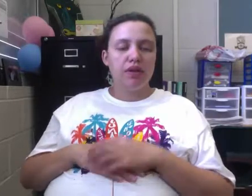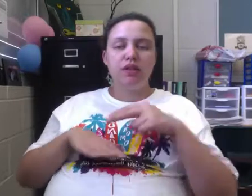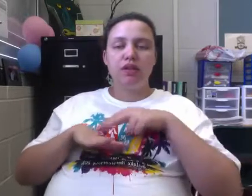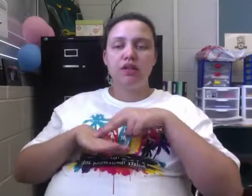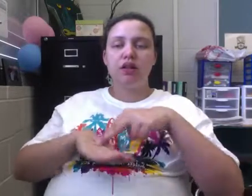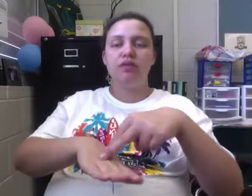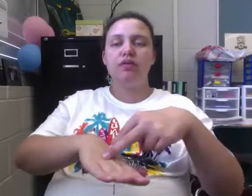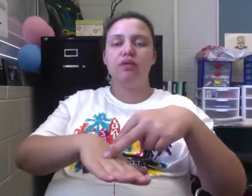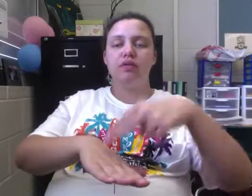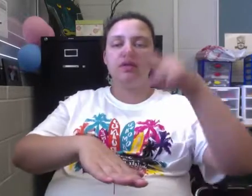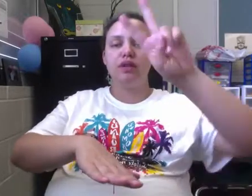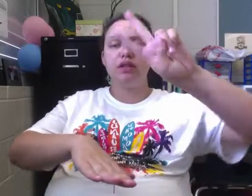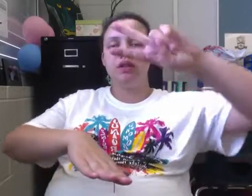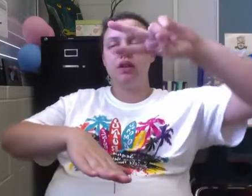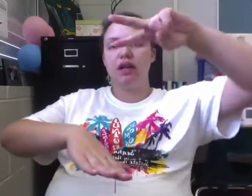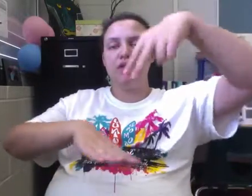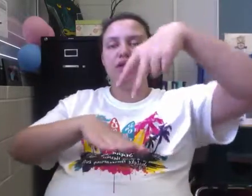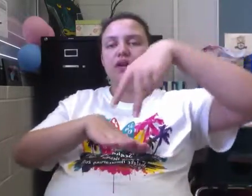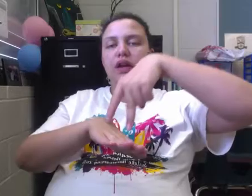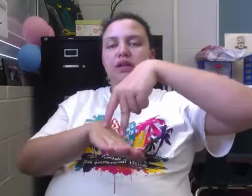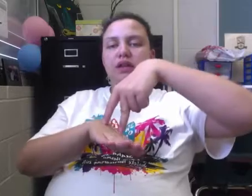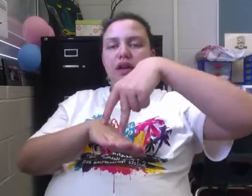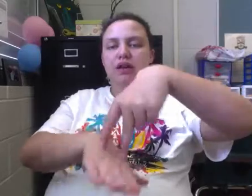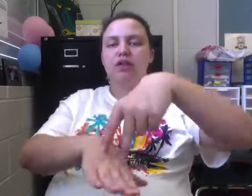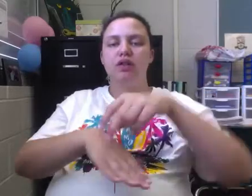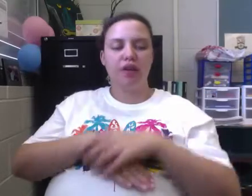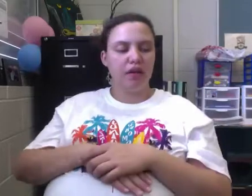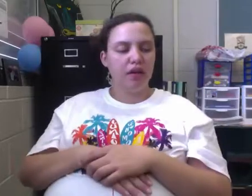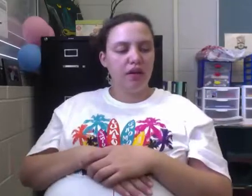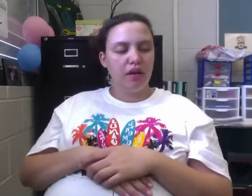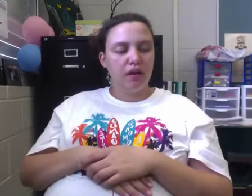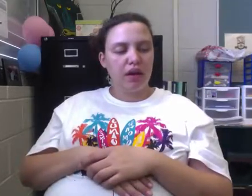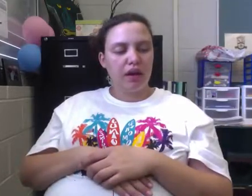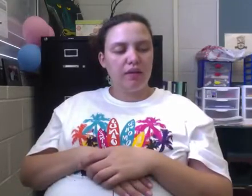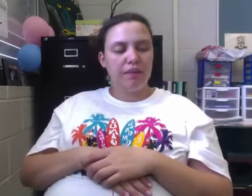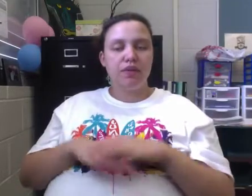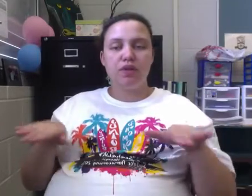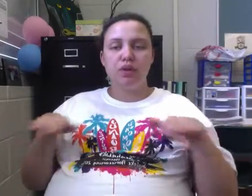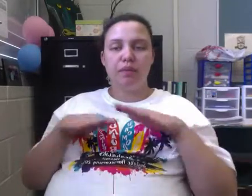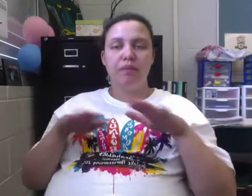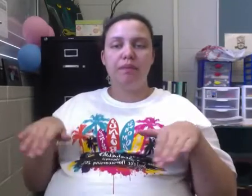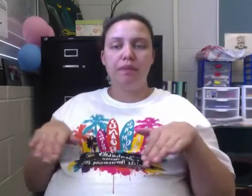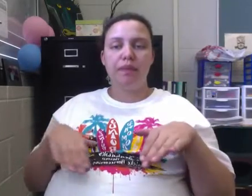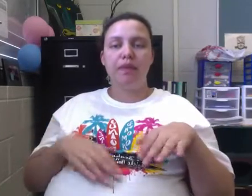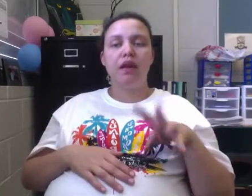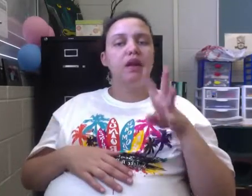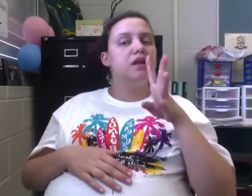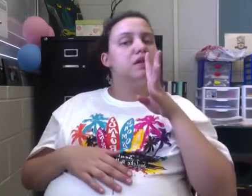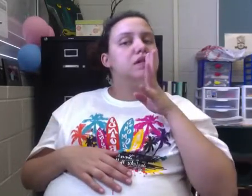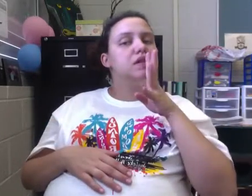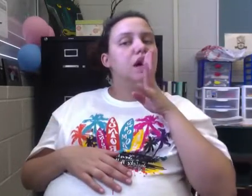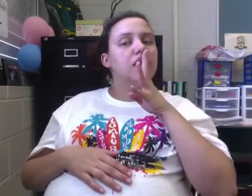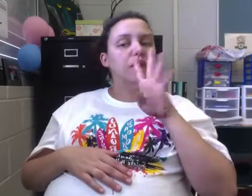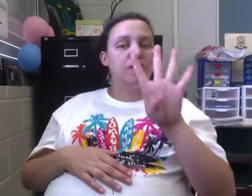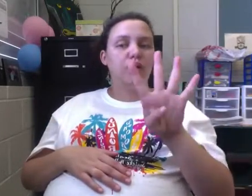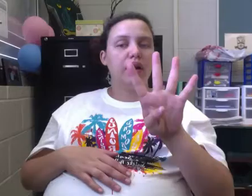To surf, so this is your classifier of your legs and your surfing. Okay. To swim. To talk with a 4 hand